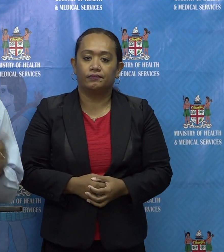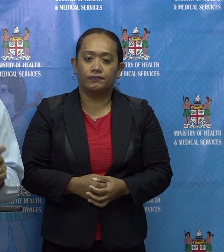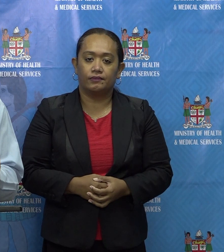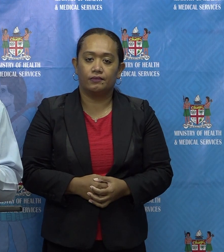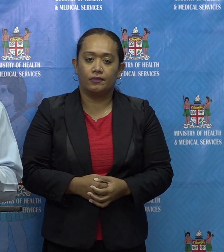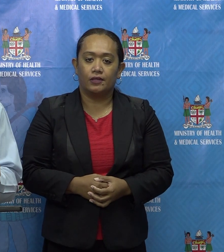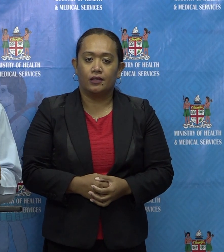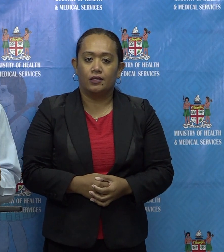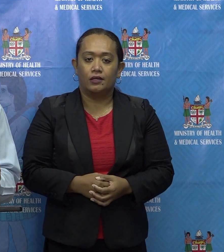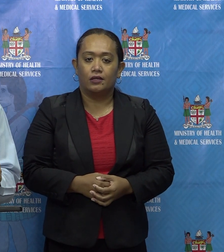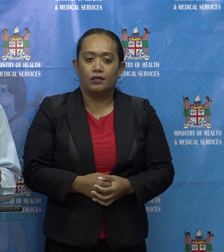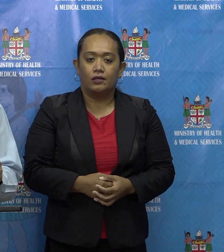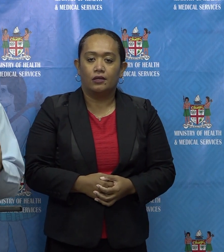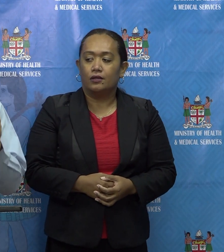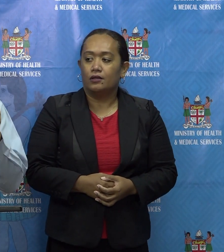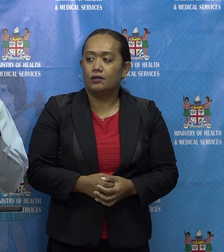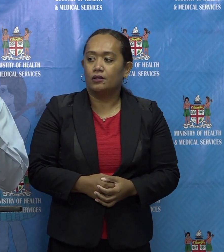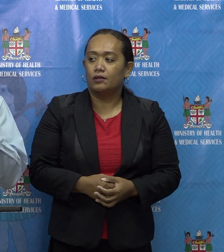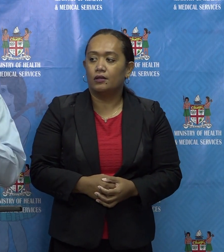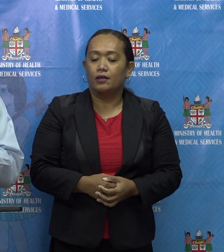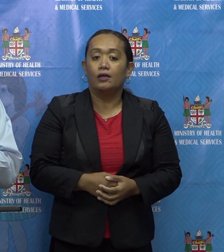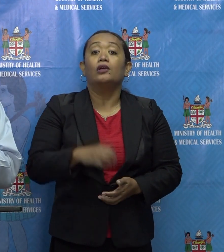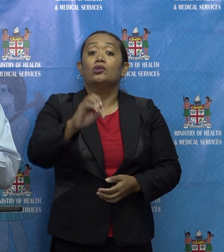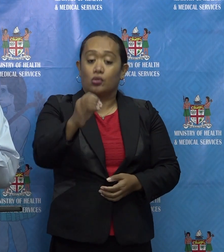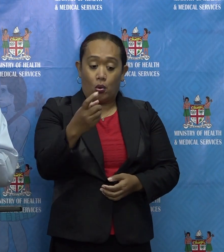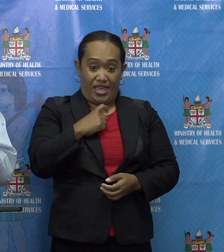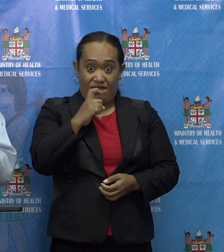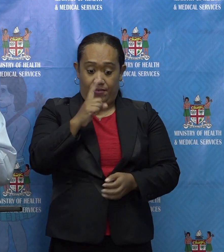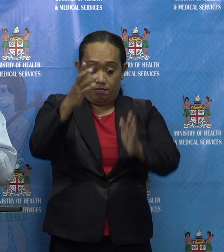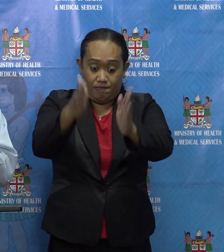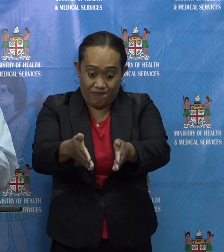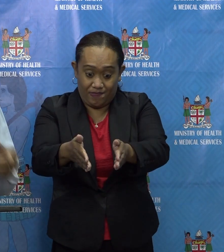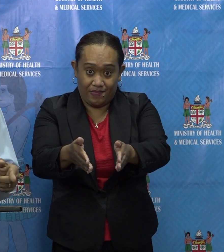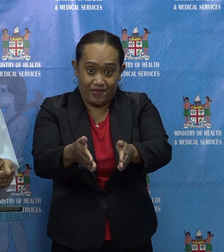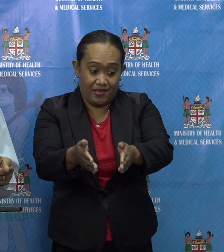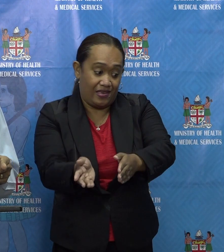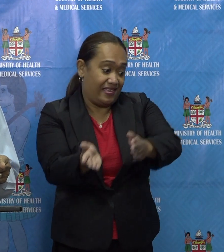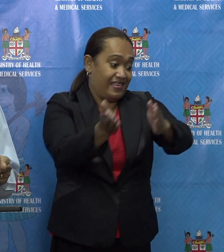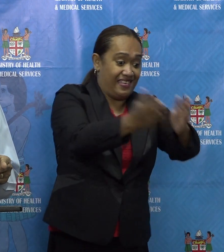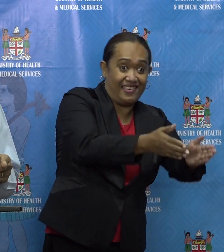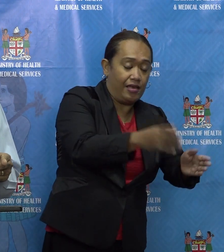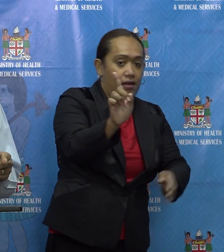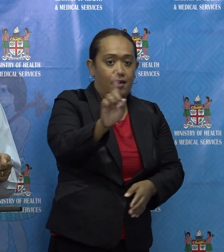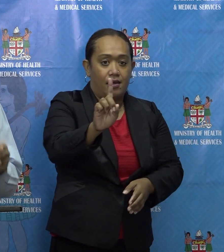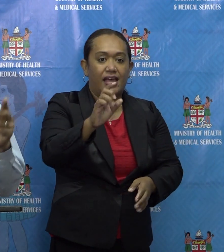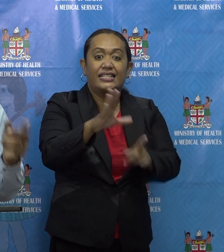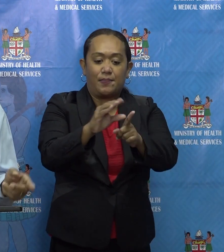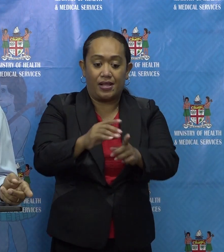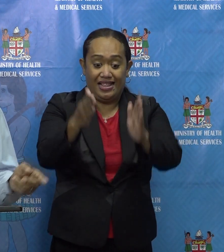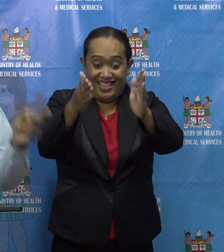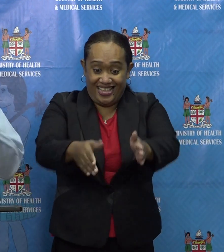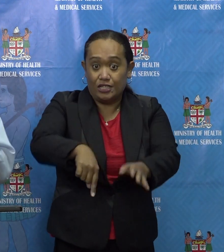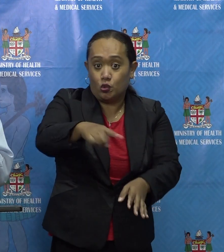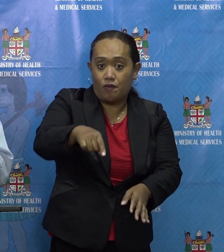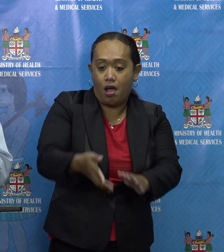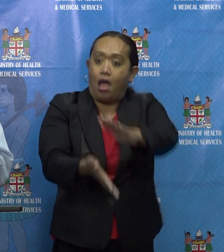So it does not apply to those who are in a containment area who want to move into a non-containment area. Only the